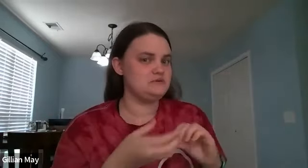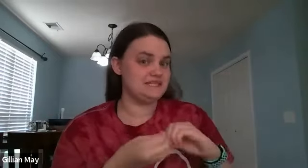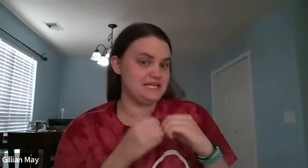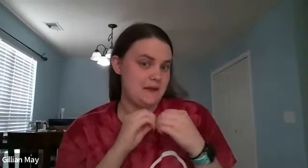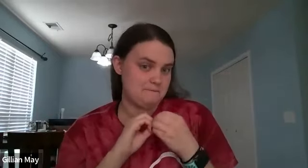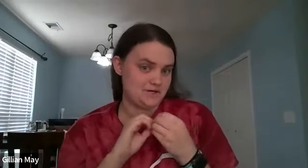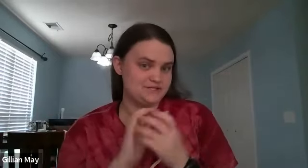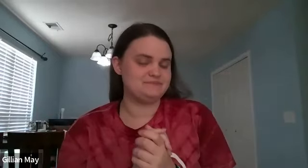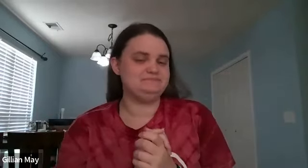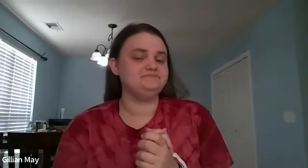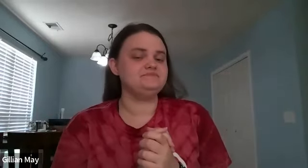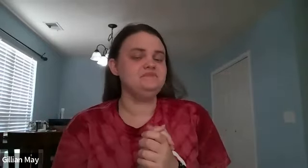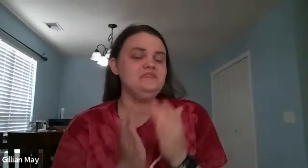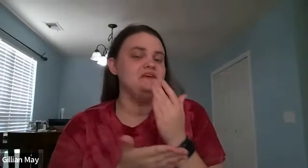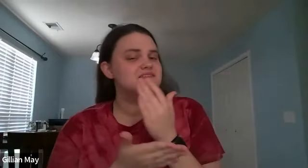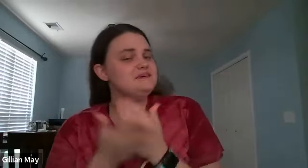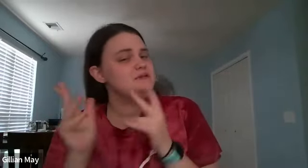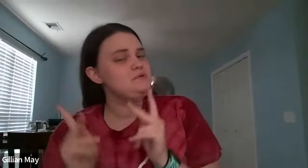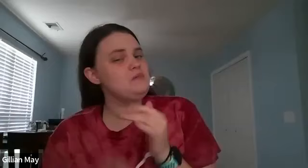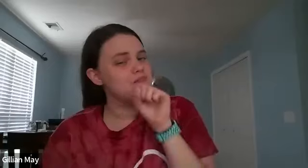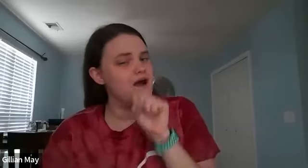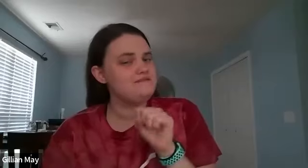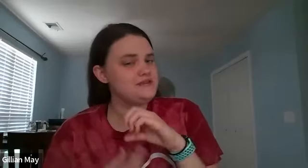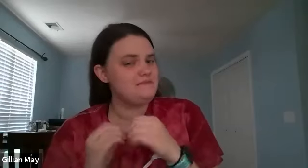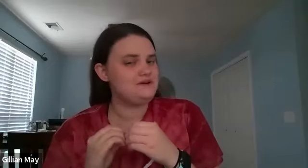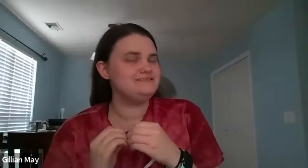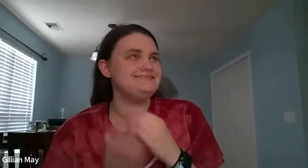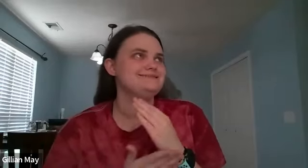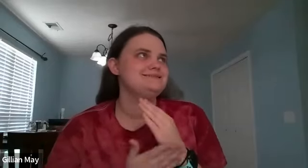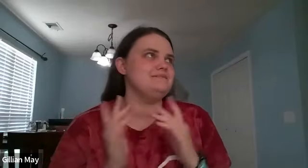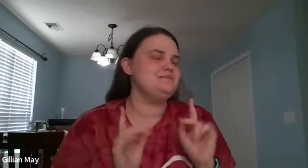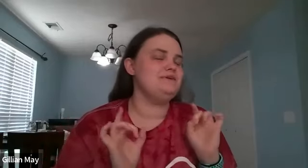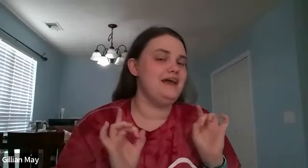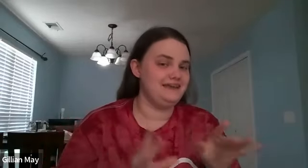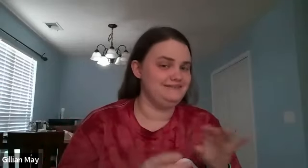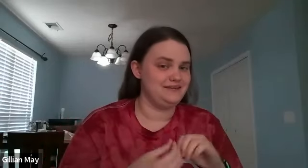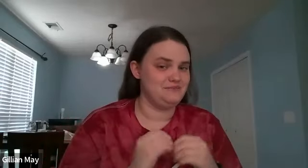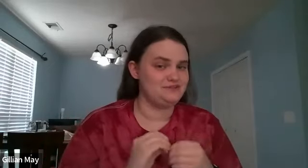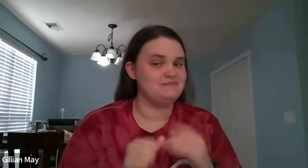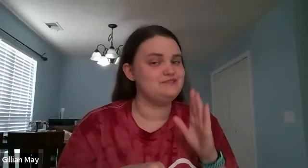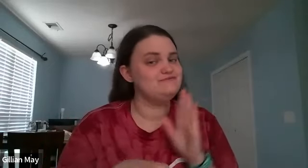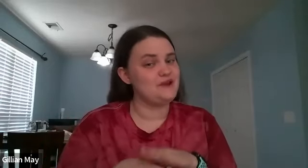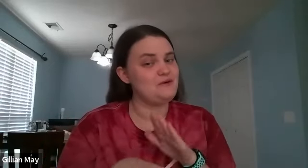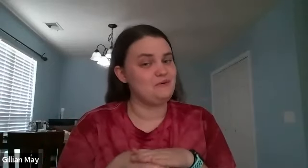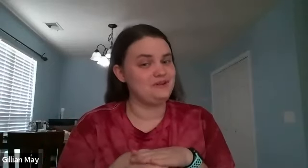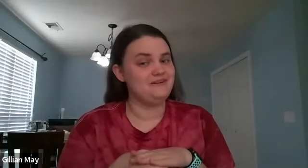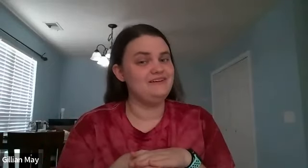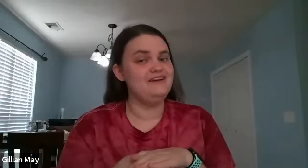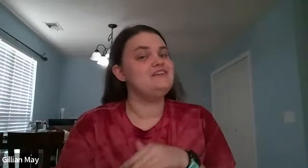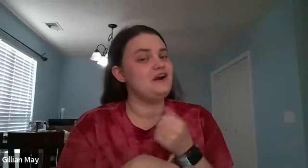with the numbers. Some people love the numbers, some people hate the numbers. I'm just fair warning y'all. There are